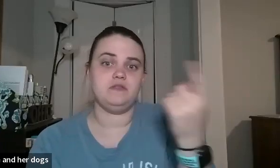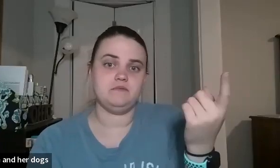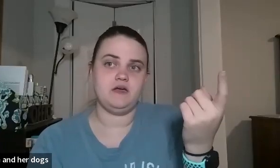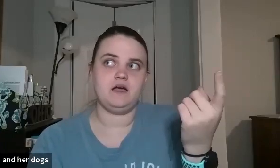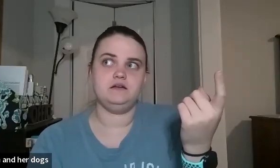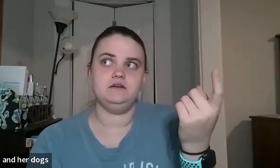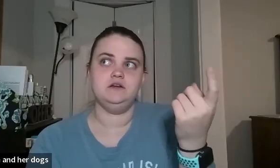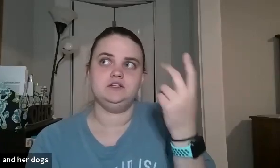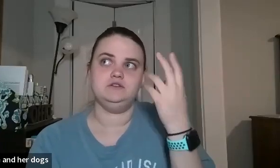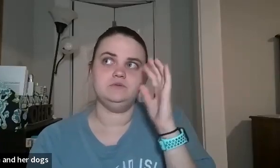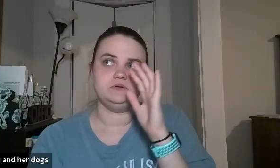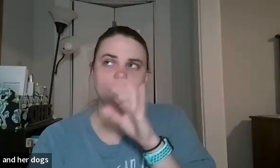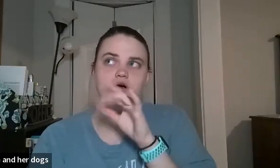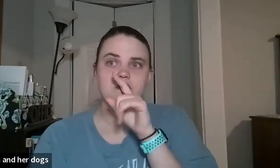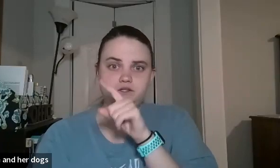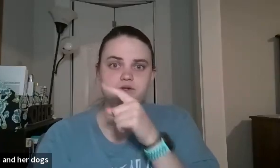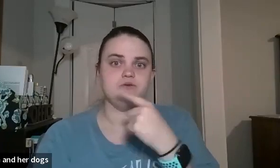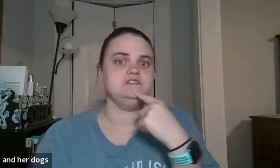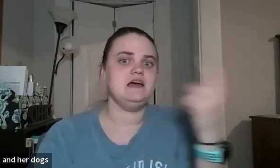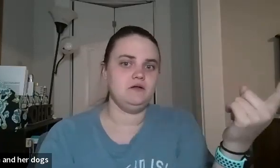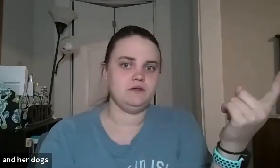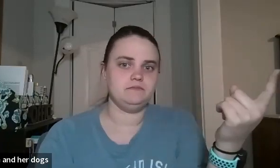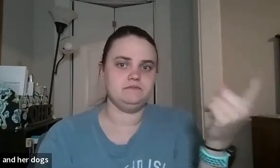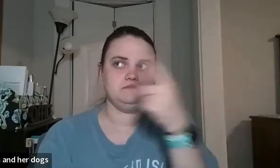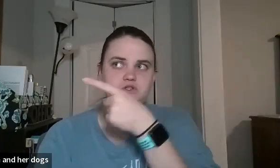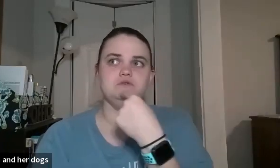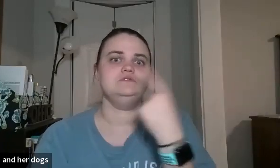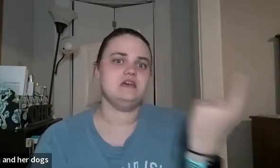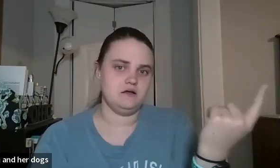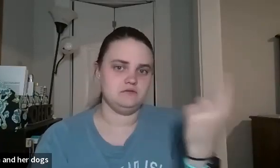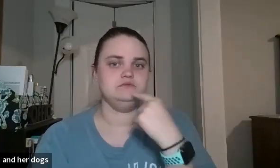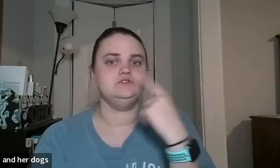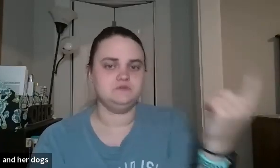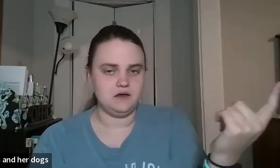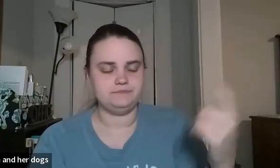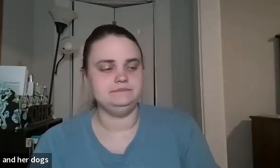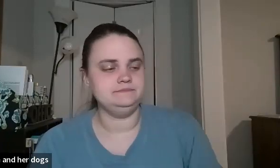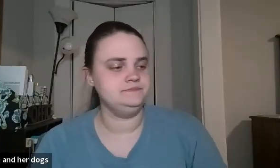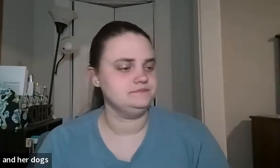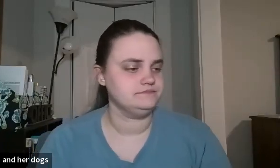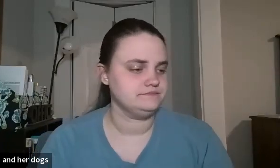them that, you would go like, you tell them, you tell. The